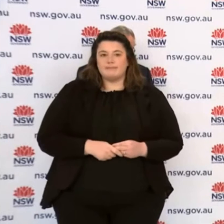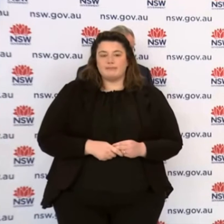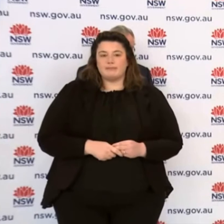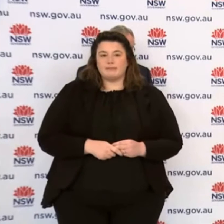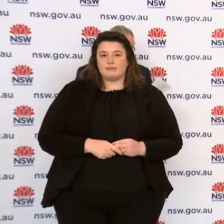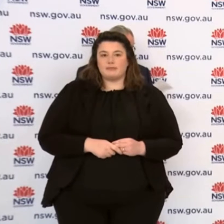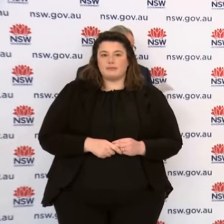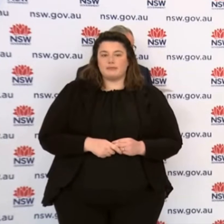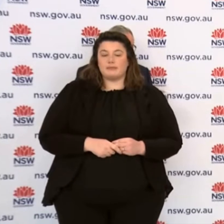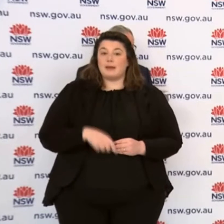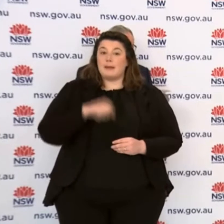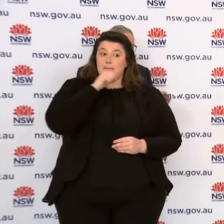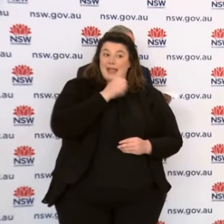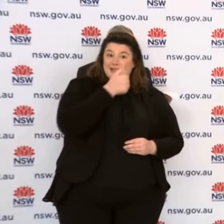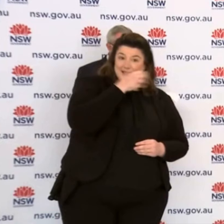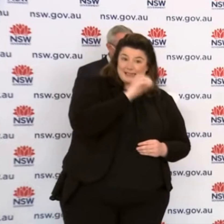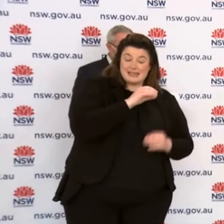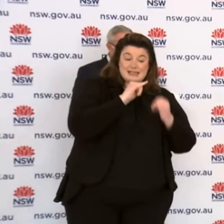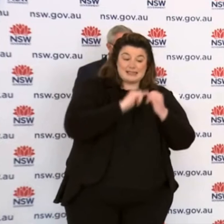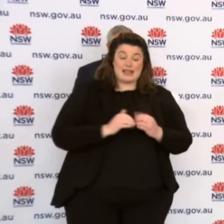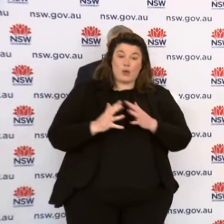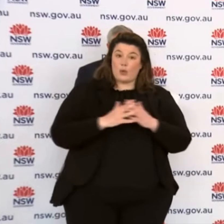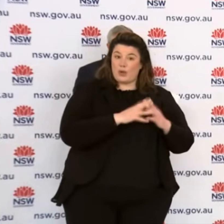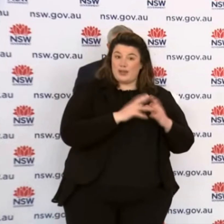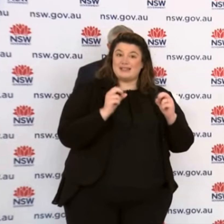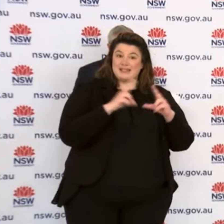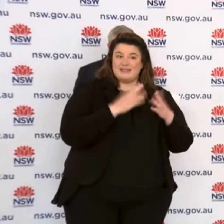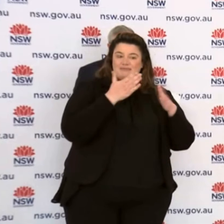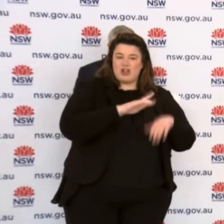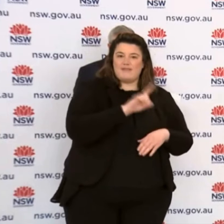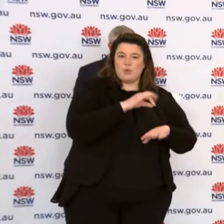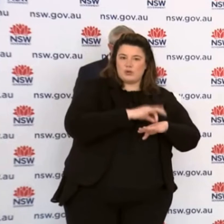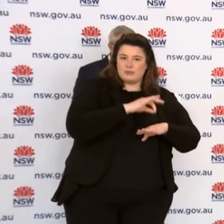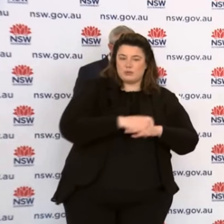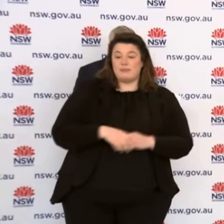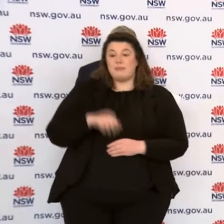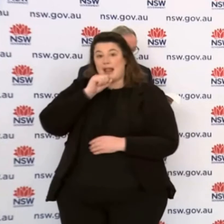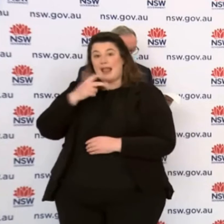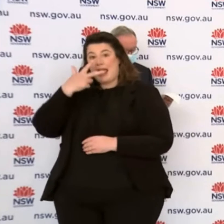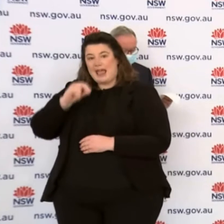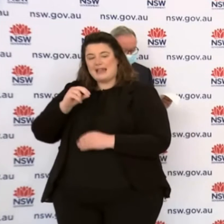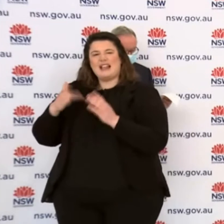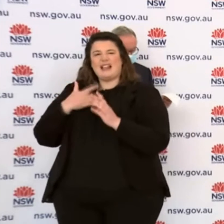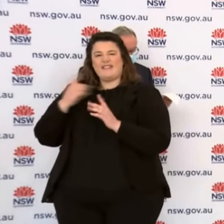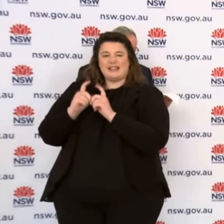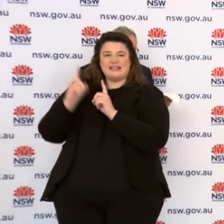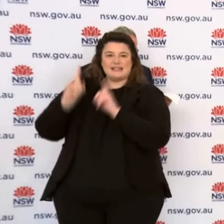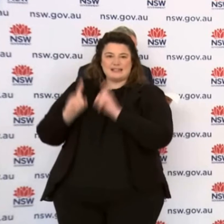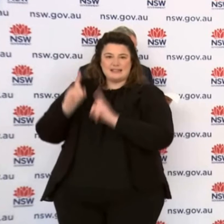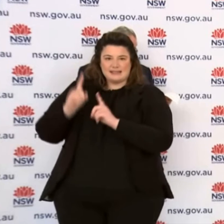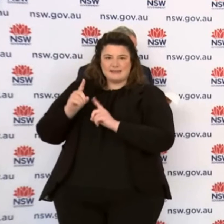a death of a man in his 60s from southwest Sydney at Liverpool Hospital, and a man in his 80s from the inner west who died at Royal Prince